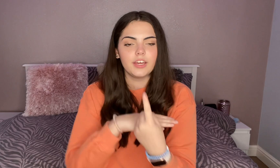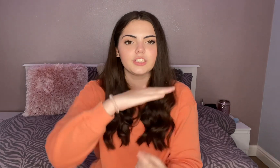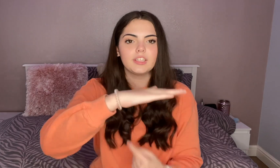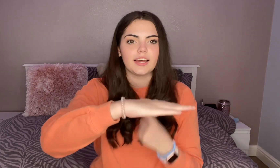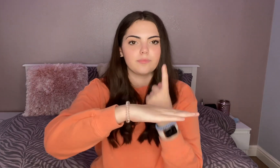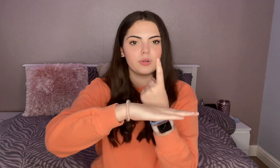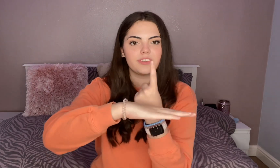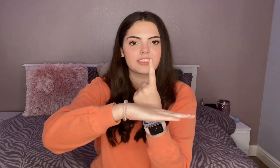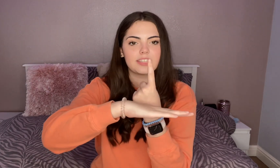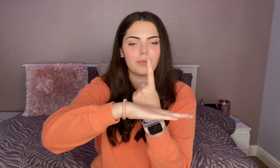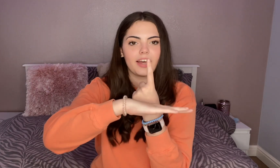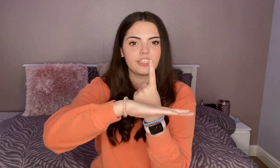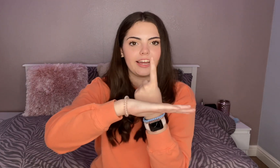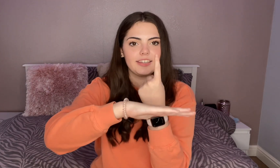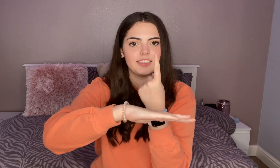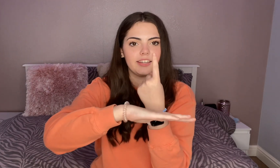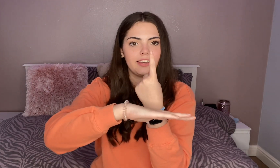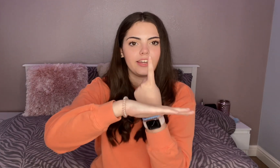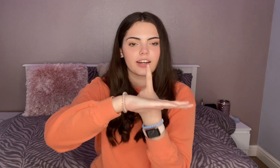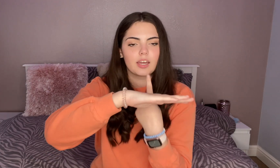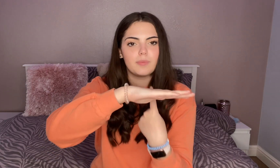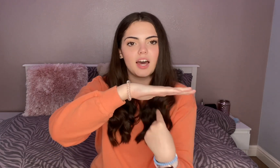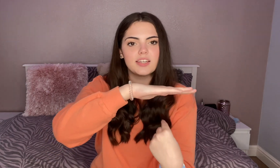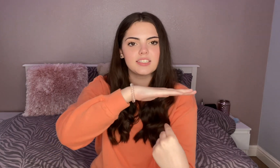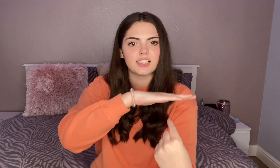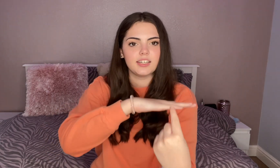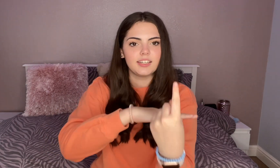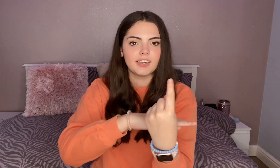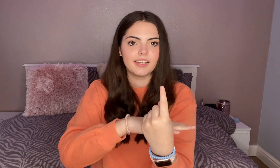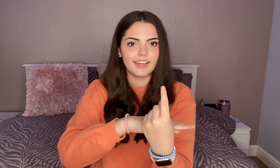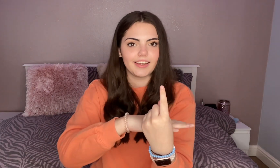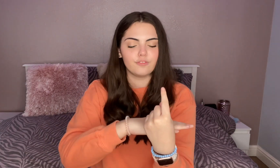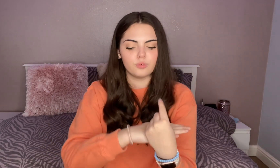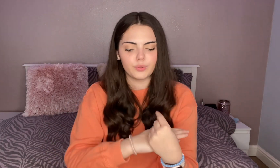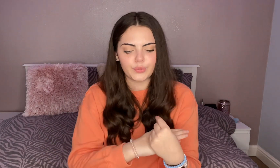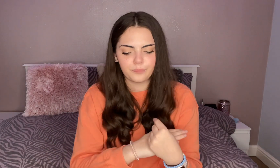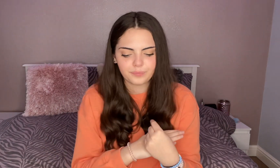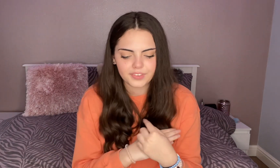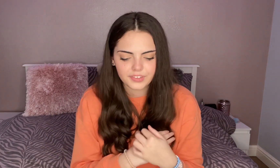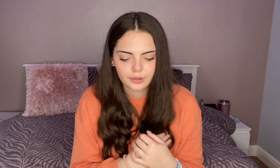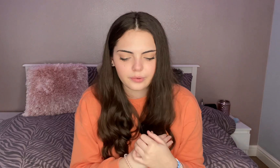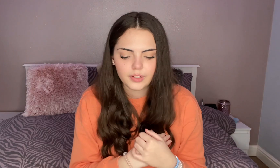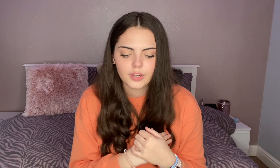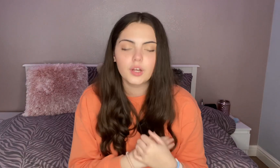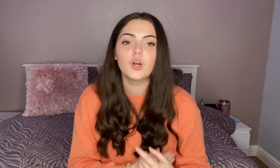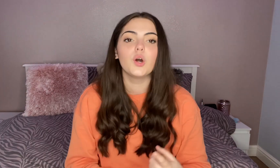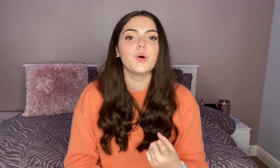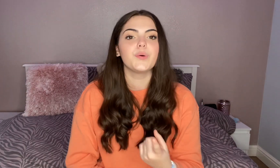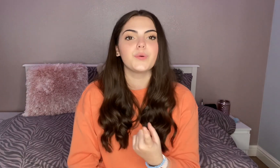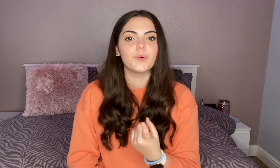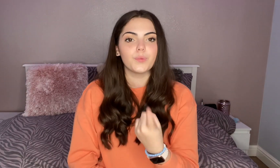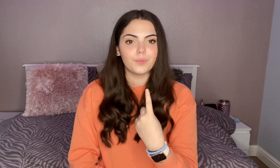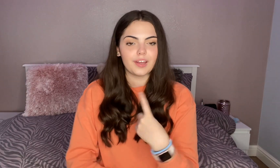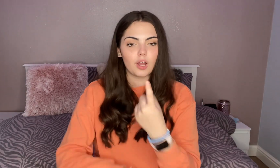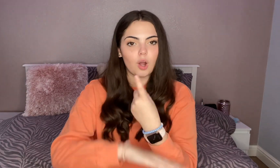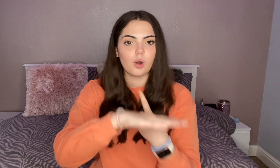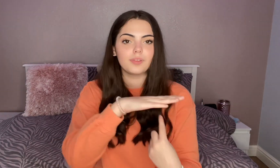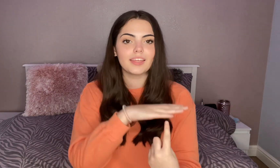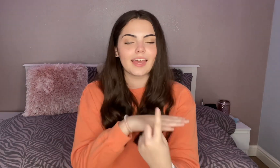so your hand, pointer finger's gonna start behind your hand, gonna come under and forward. So we're only